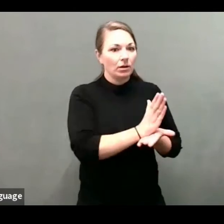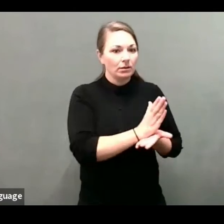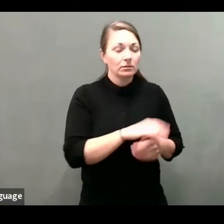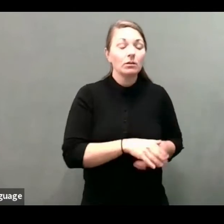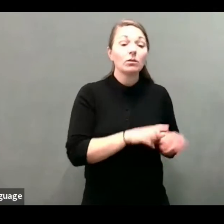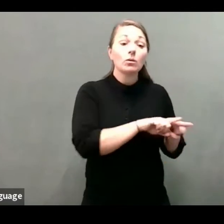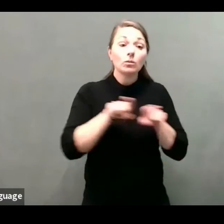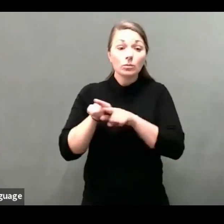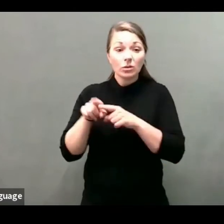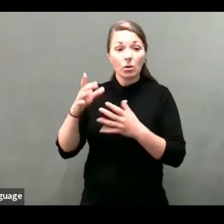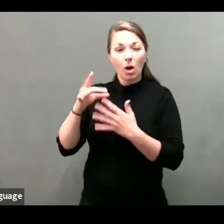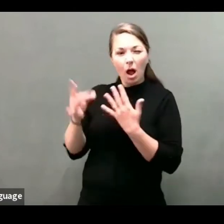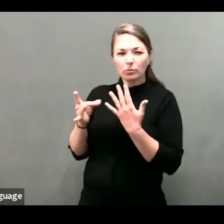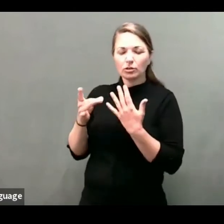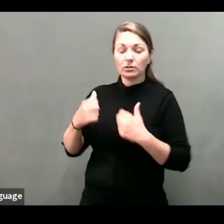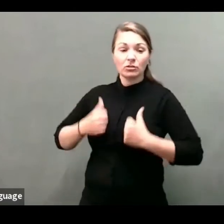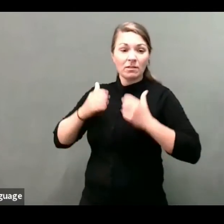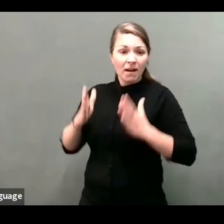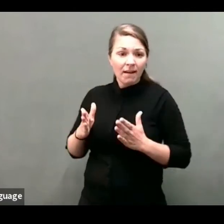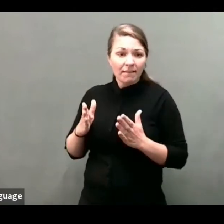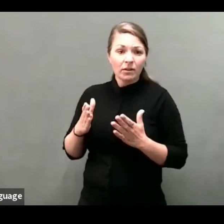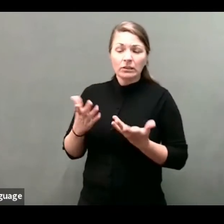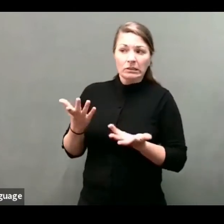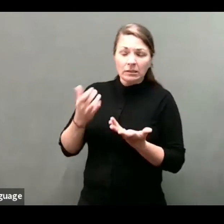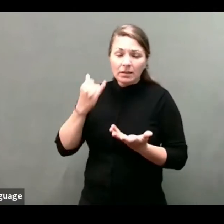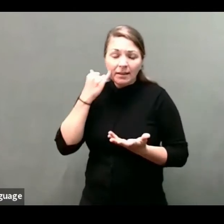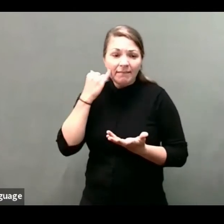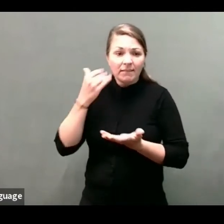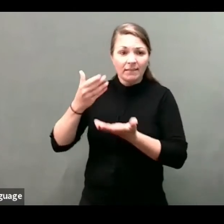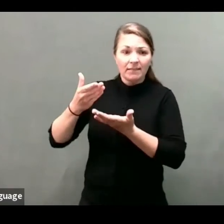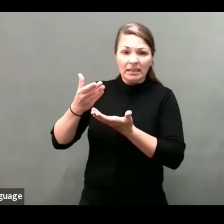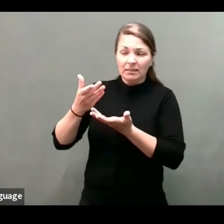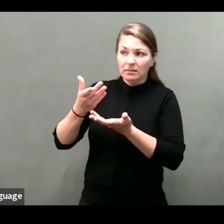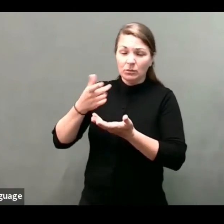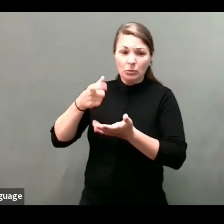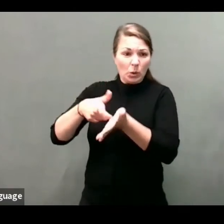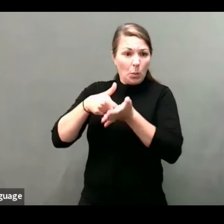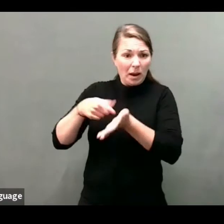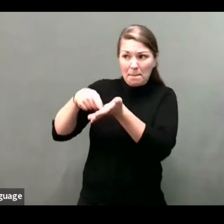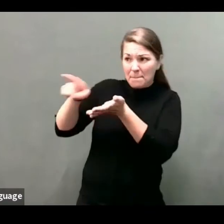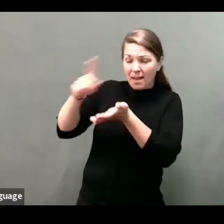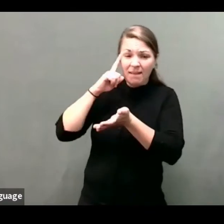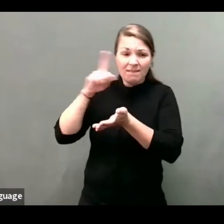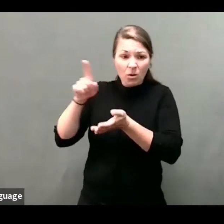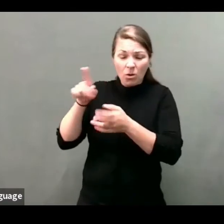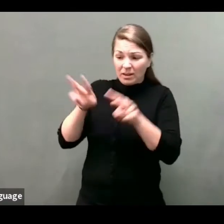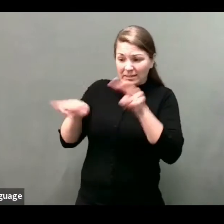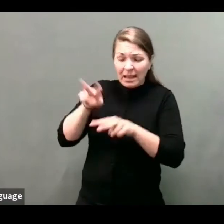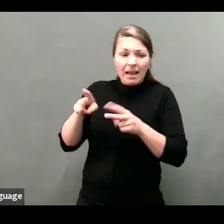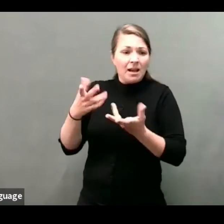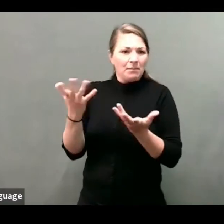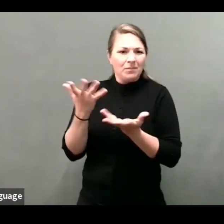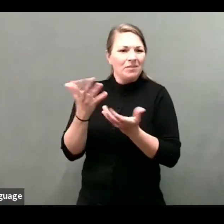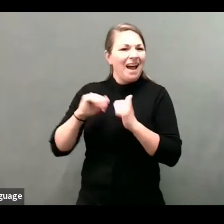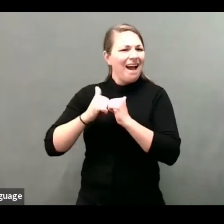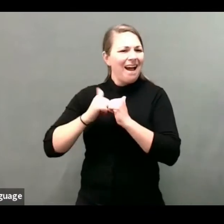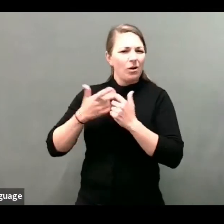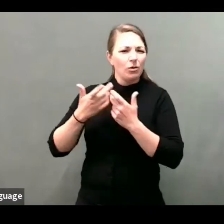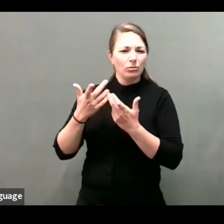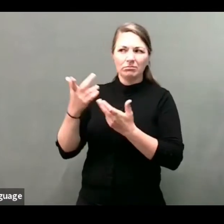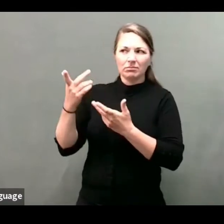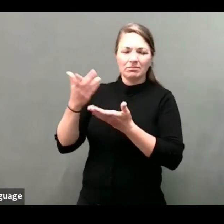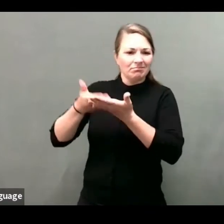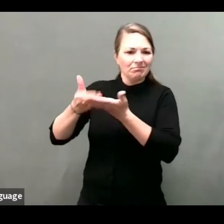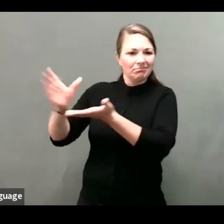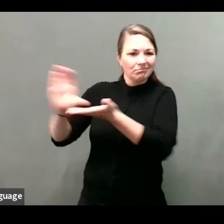for survivors to help pay for some of the expenses that may go along with the exam or any follow-up services that they receive.